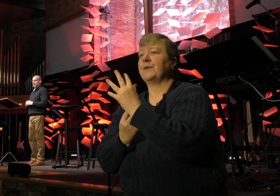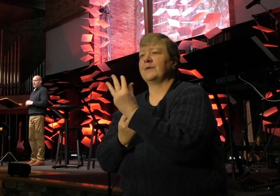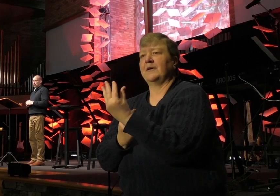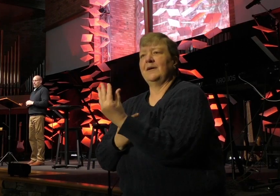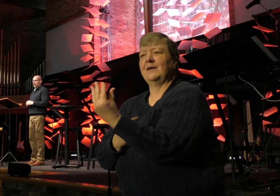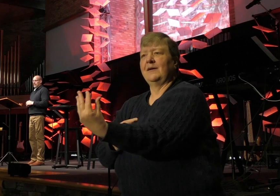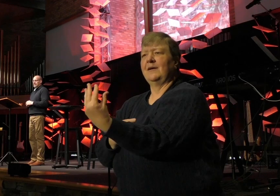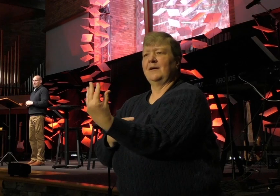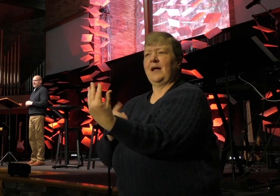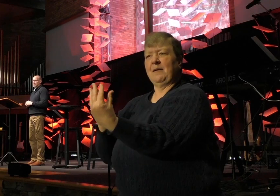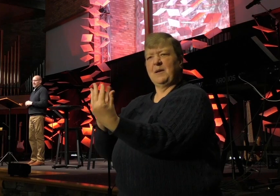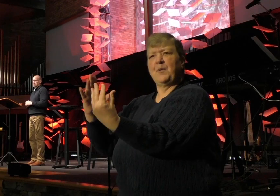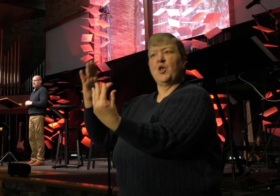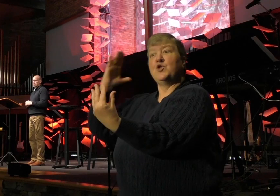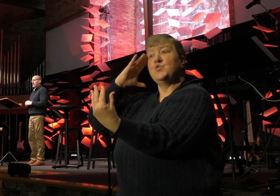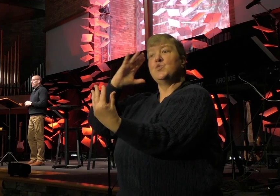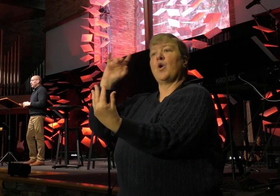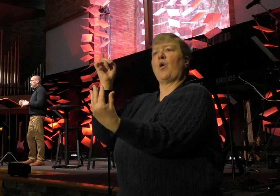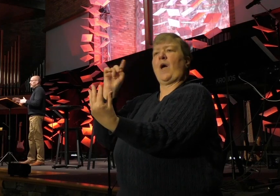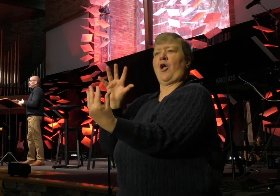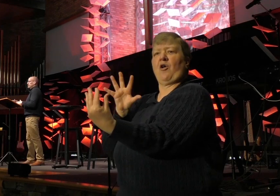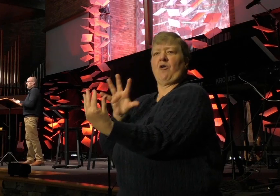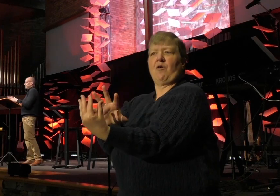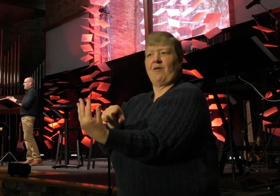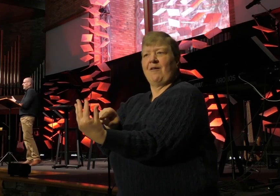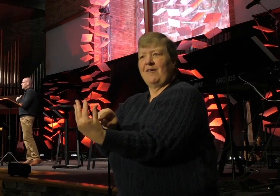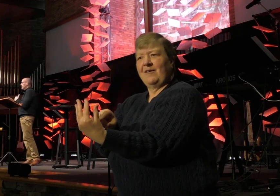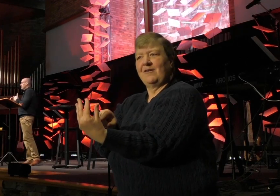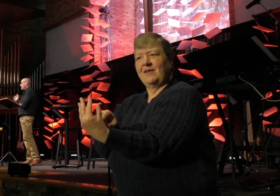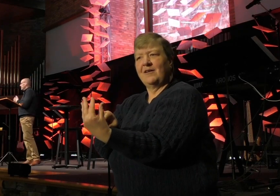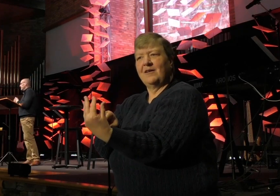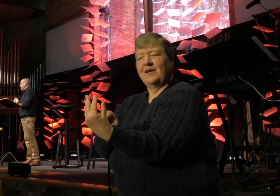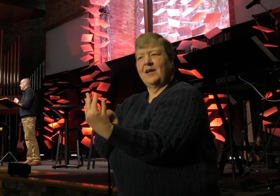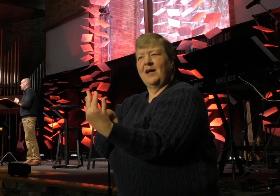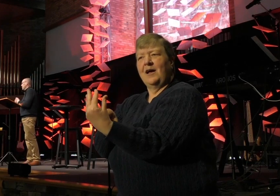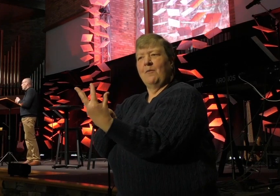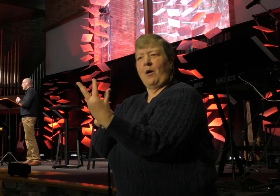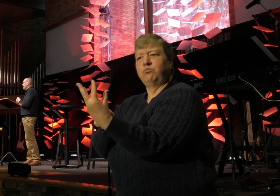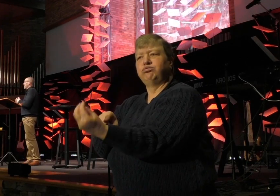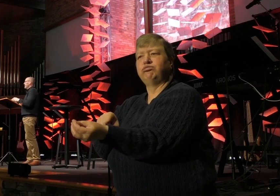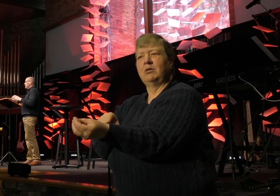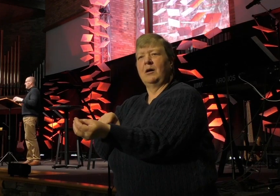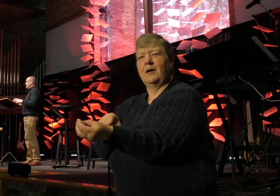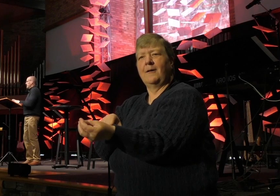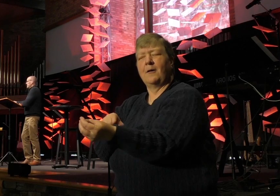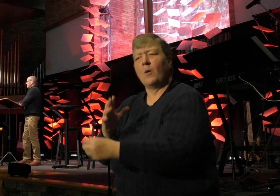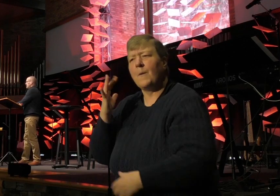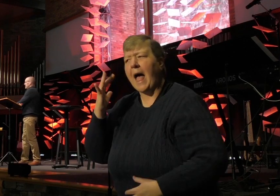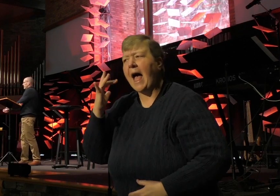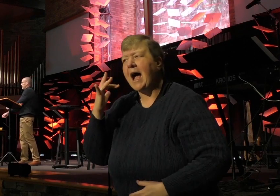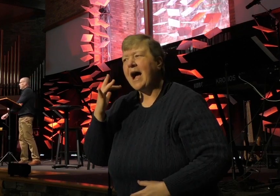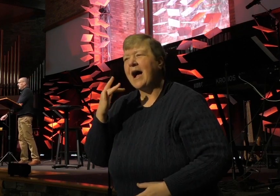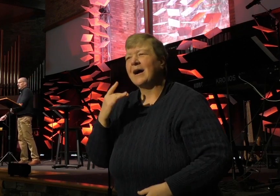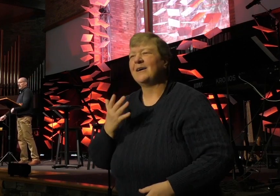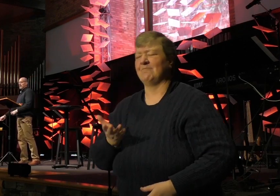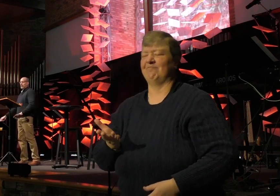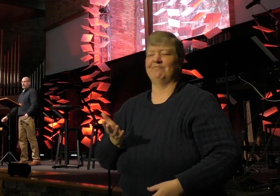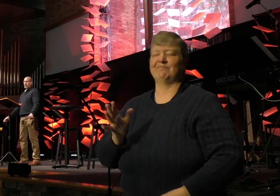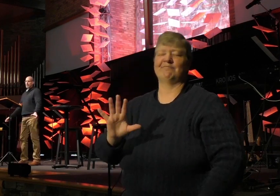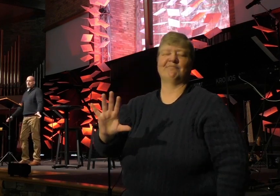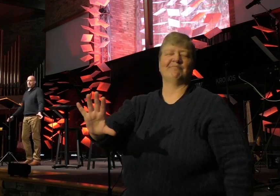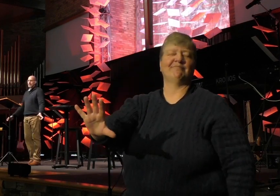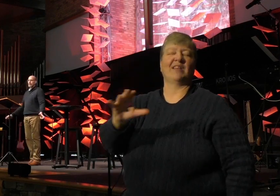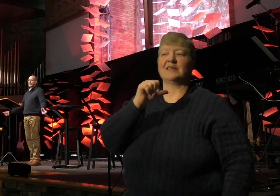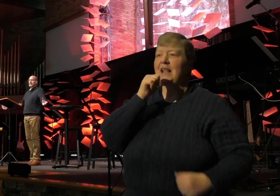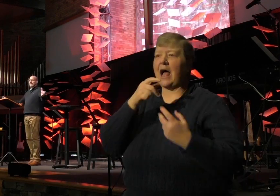that empty tomb was. But eventually, they snuffed out that candle. Why? Because they understood it's not about being a candle and